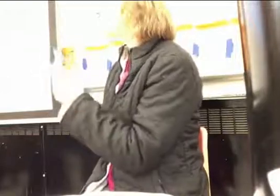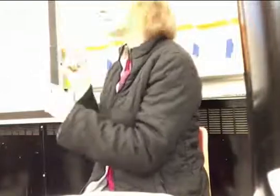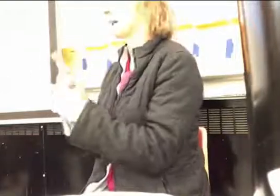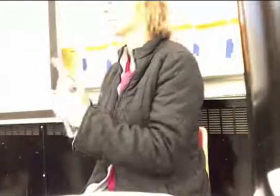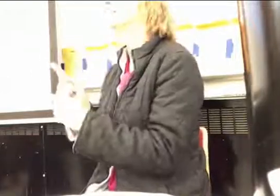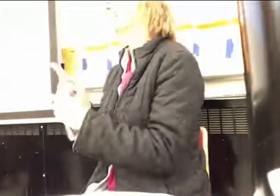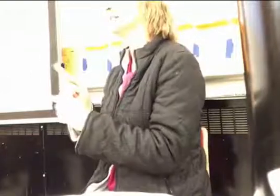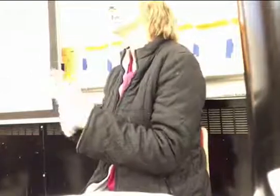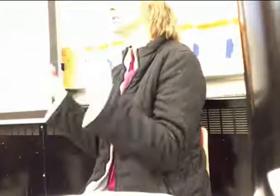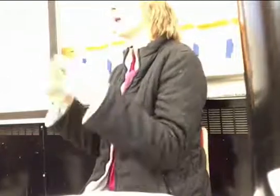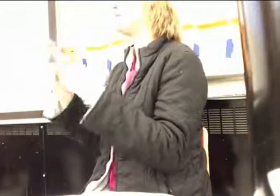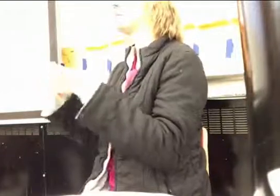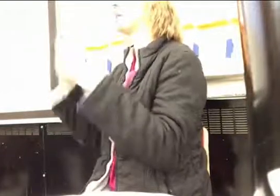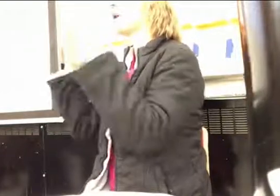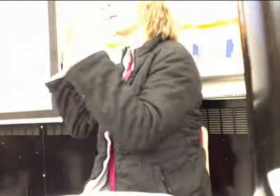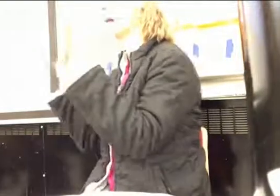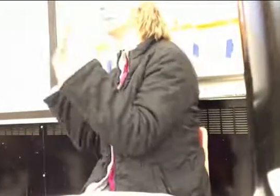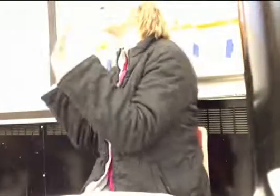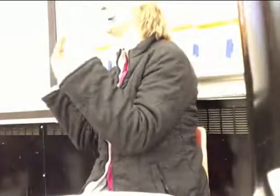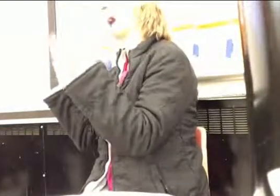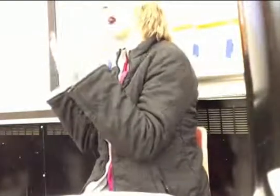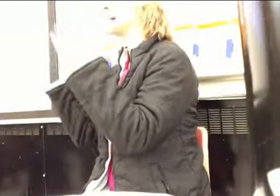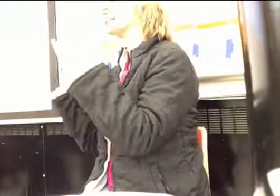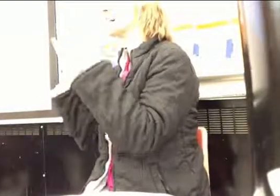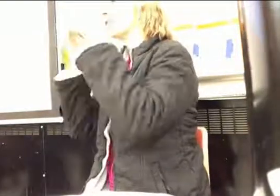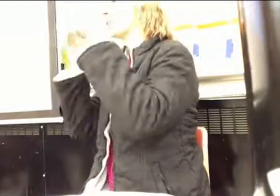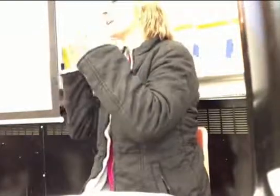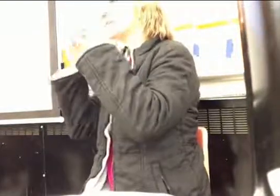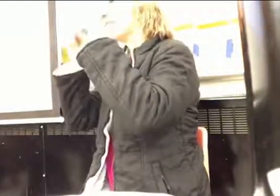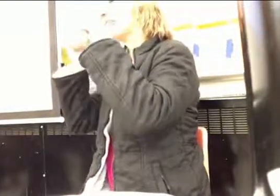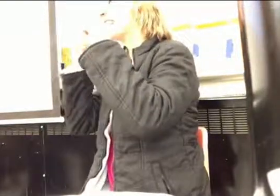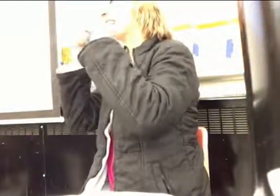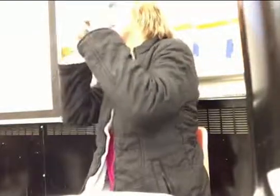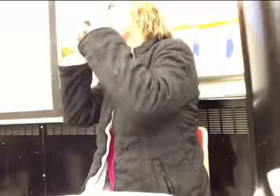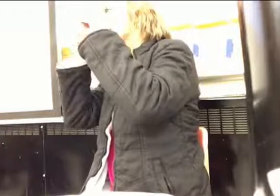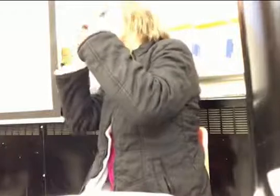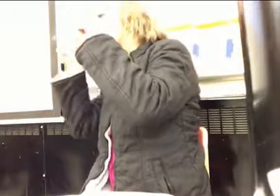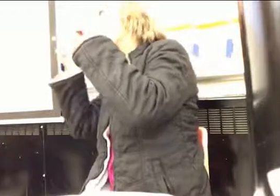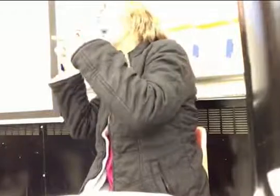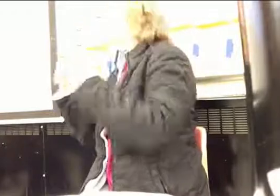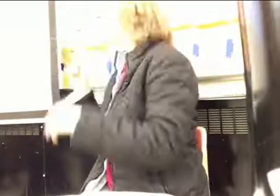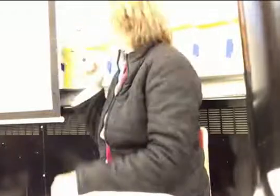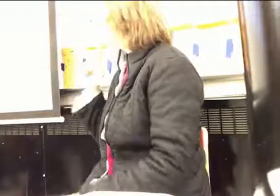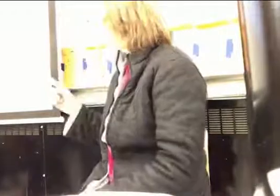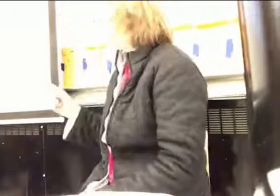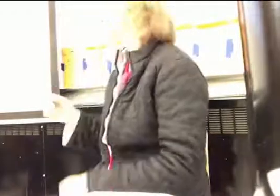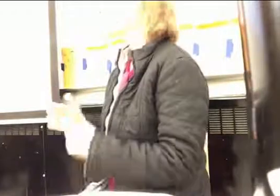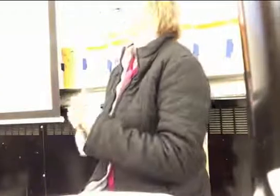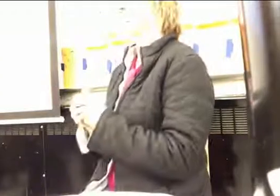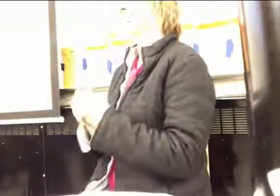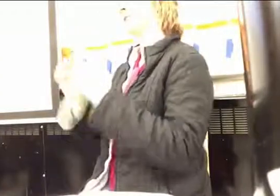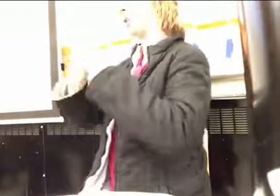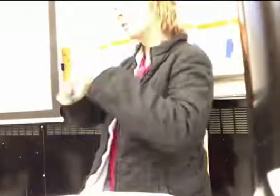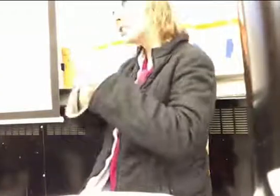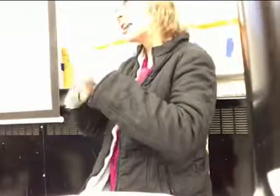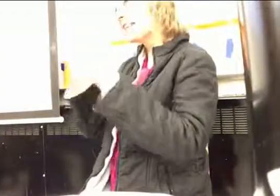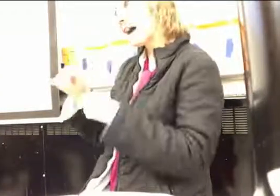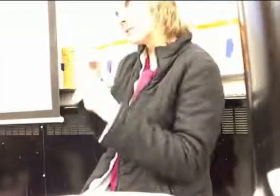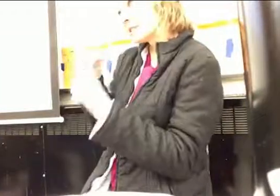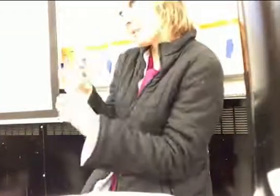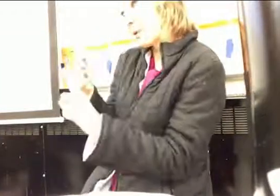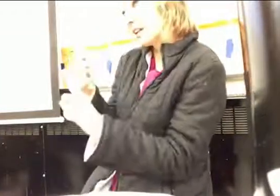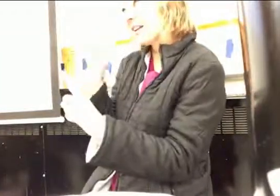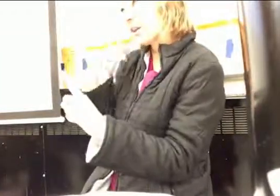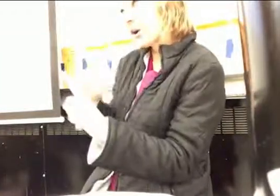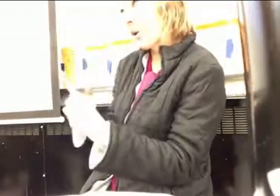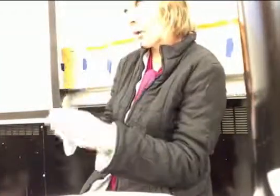so what happens when you bite into it? It leaves a dent. It leaves the dents or the teeth marks, right? So originally, that was the point of this. The original